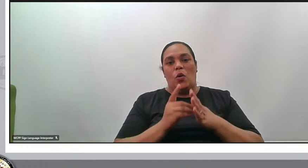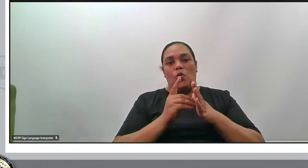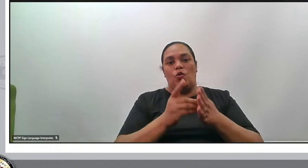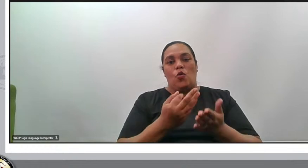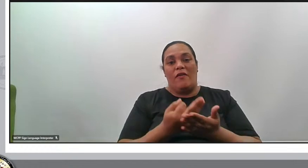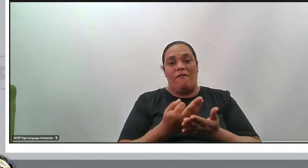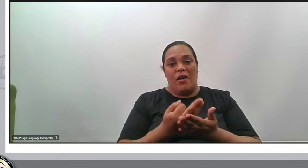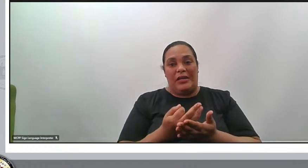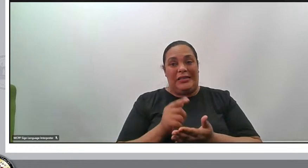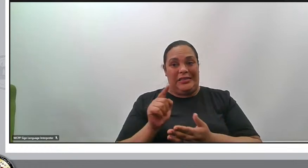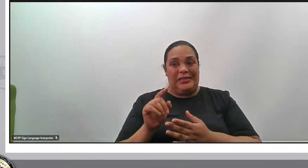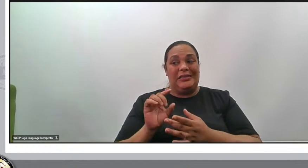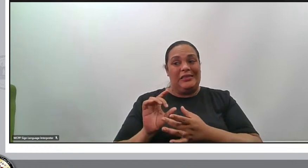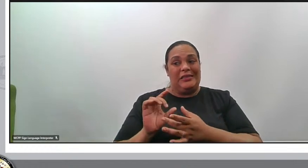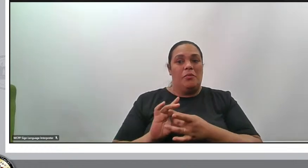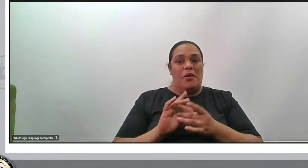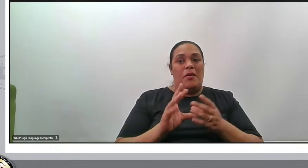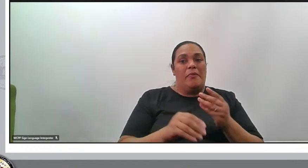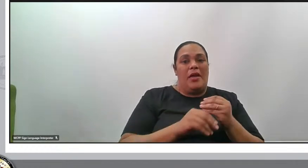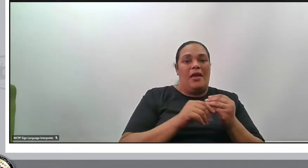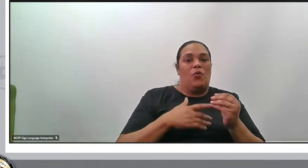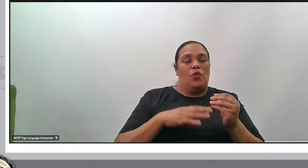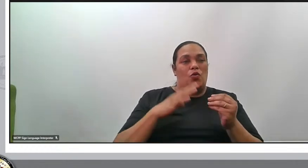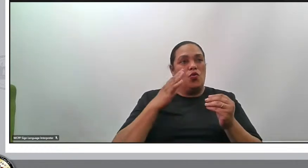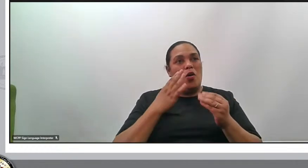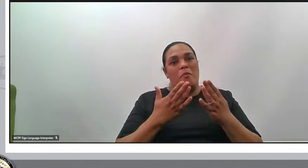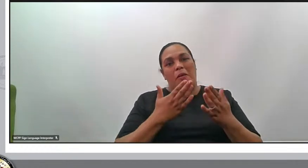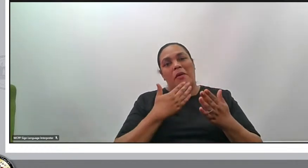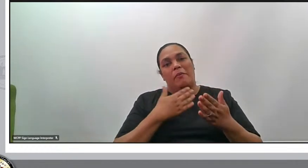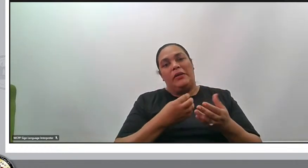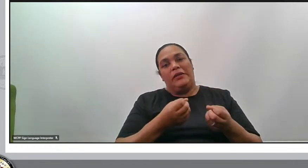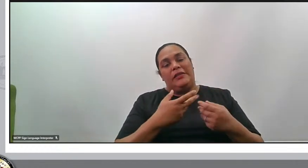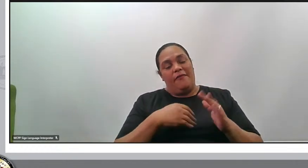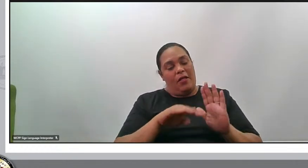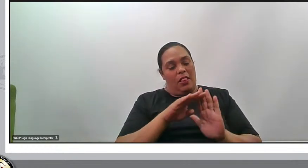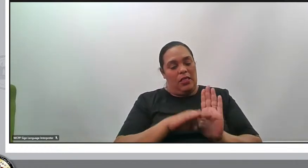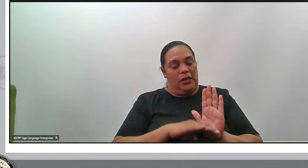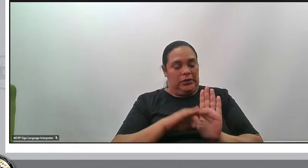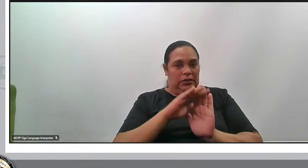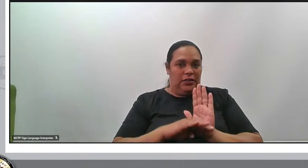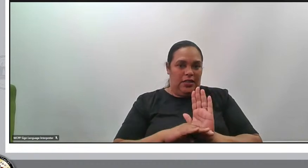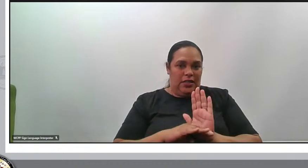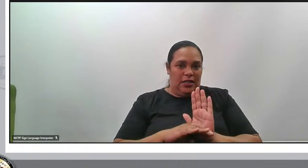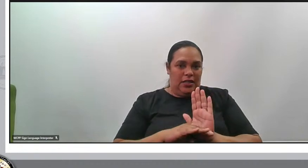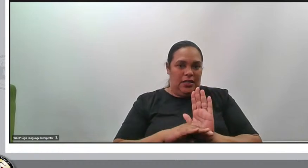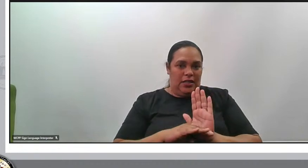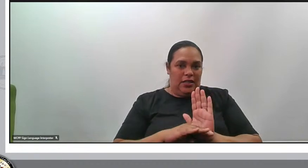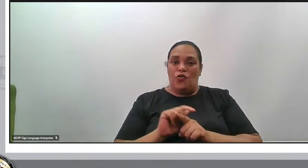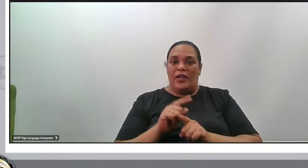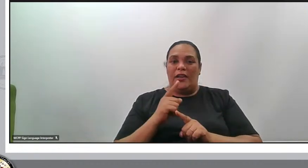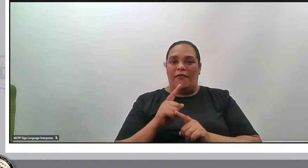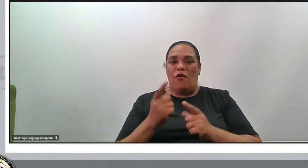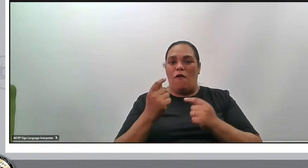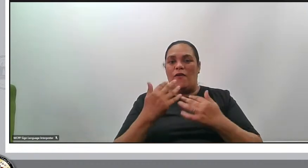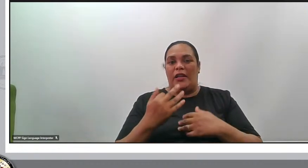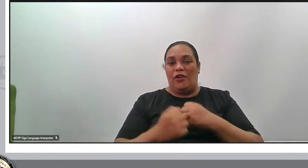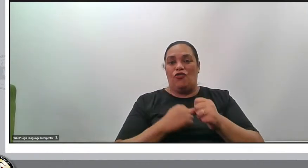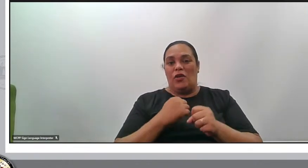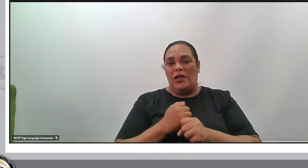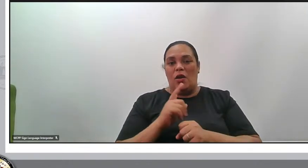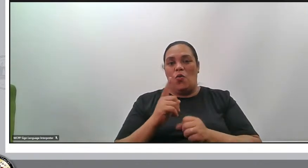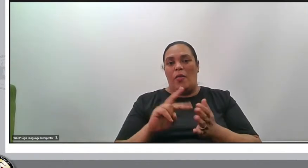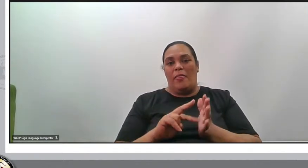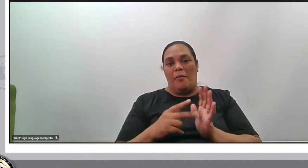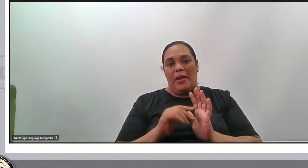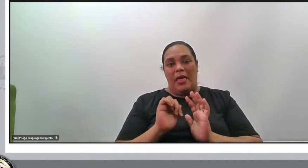funding. I would also like to find out if we could please have a list of the training for the financial year that is